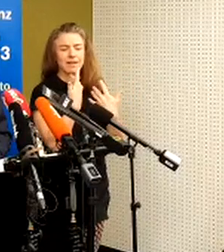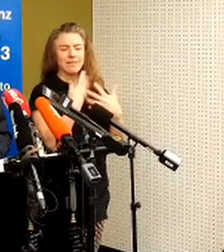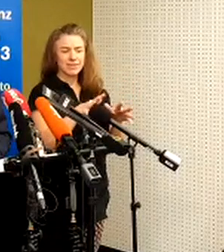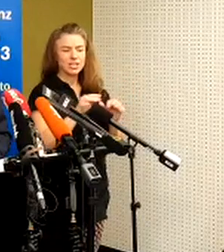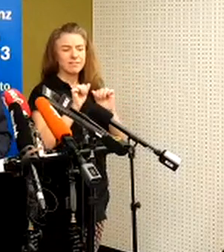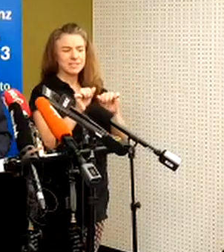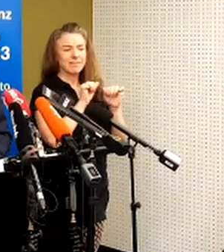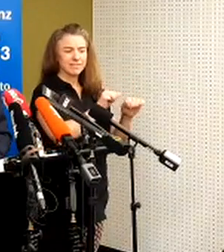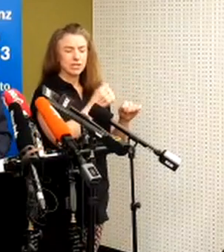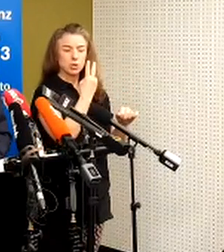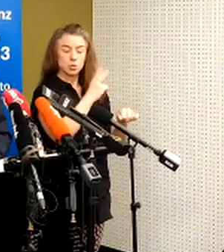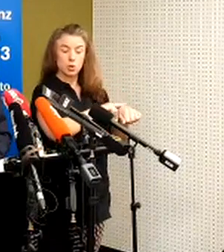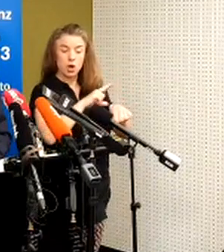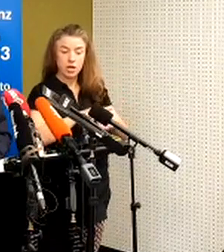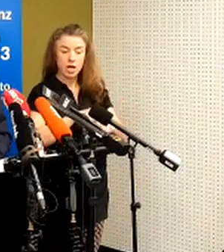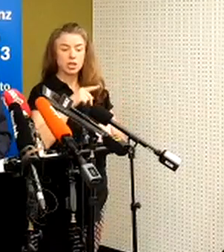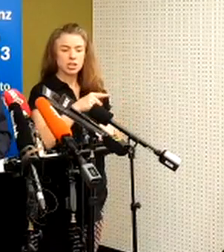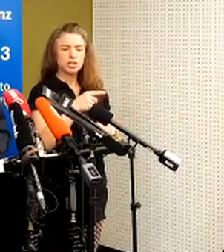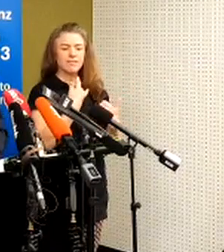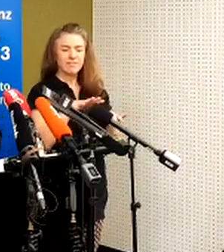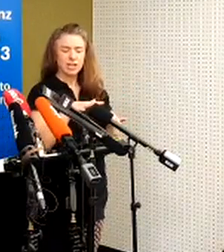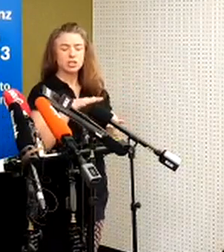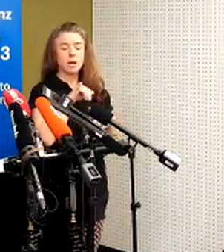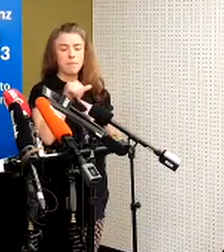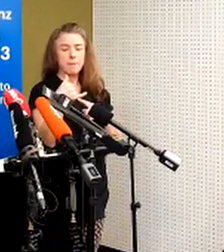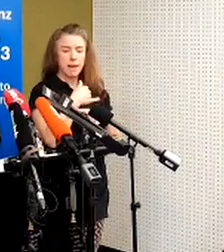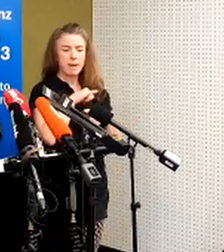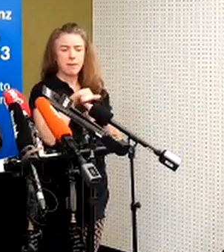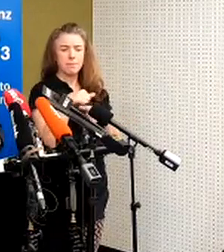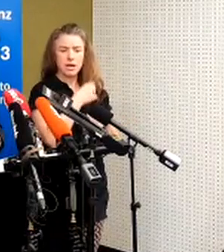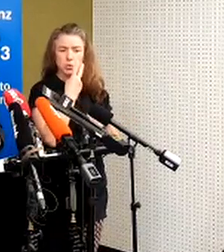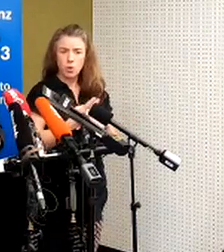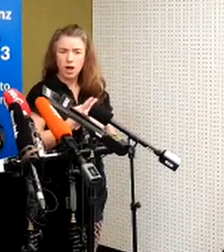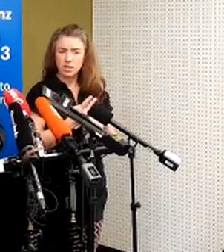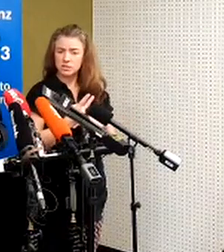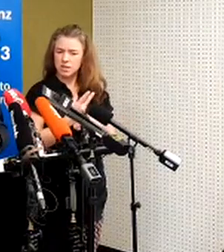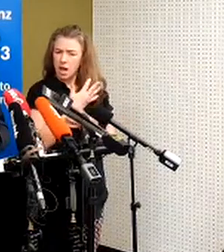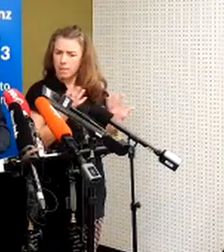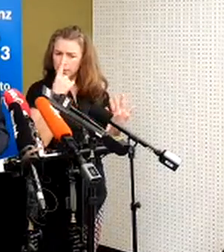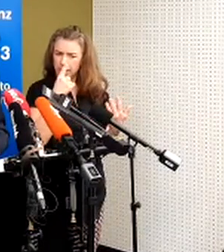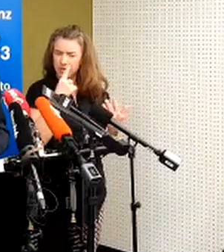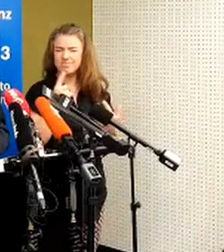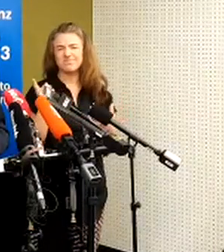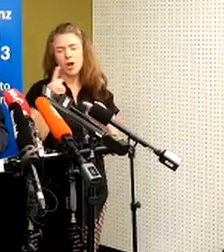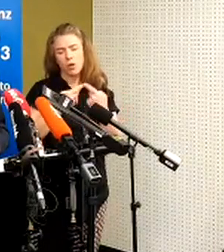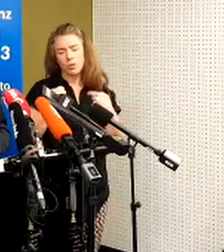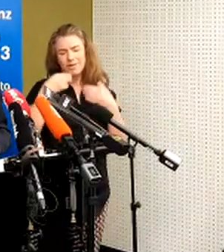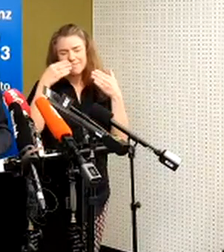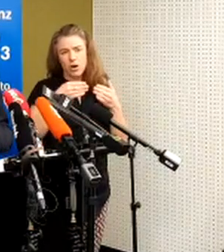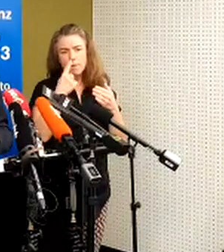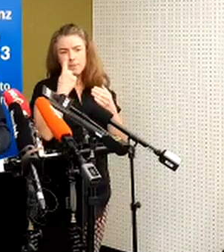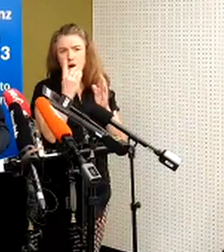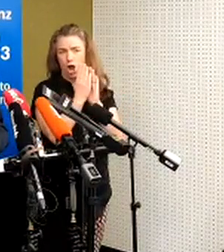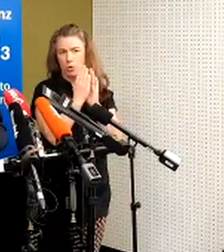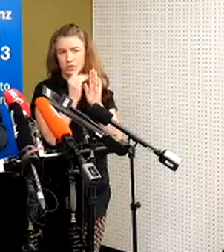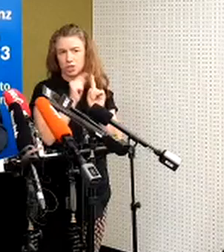GP practices. Do you have a number of people that she might have been in contact with? So the people we're focused on, of course, are the close contacts. We're very